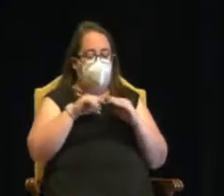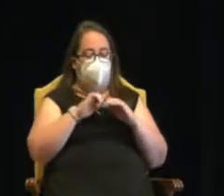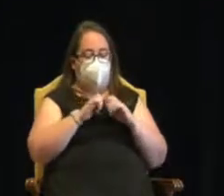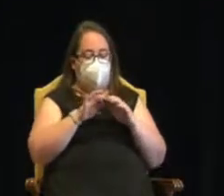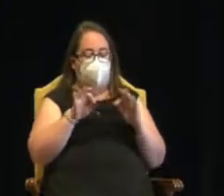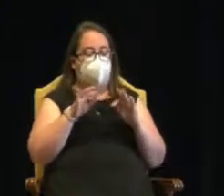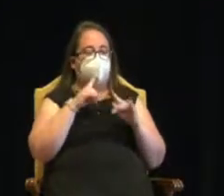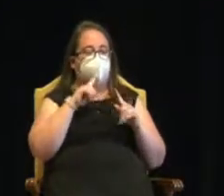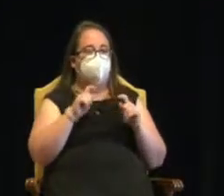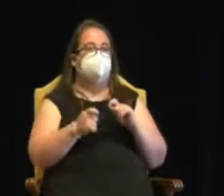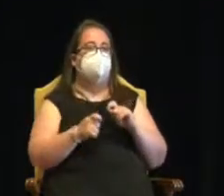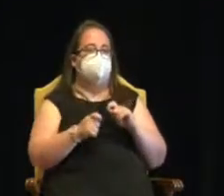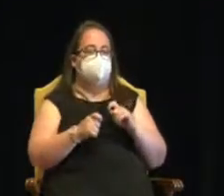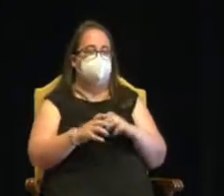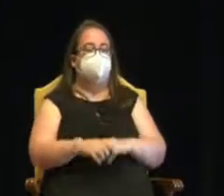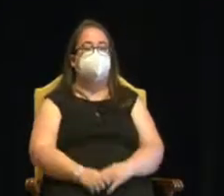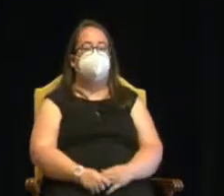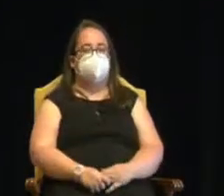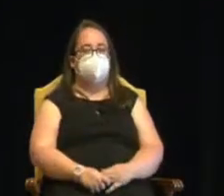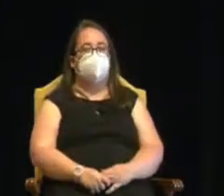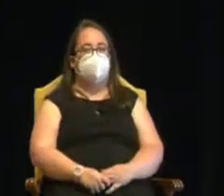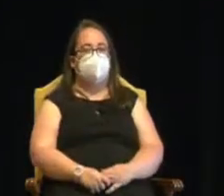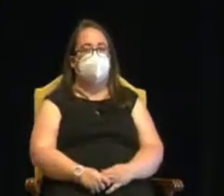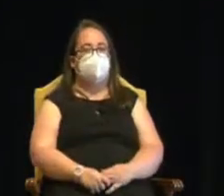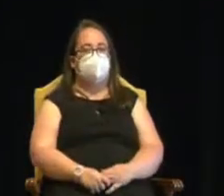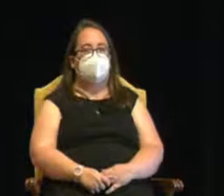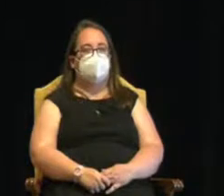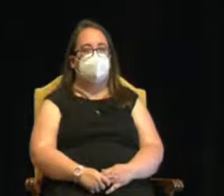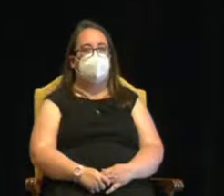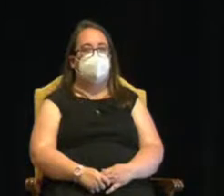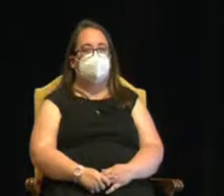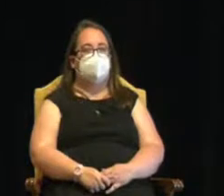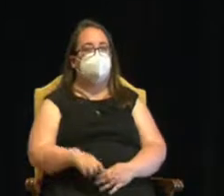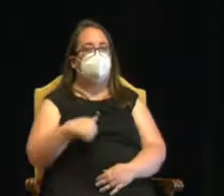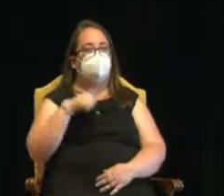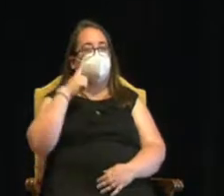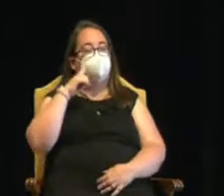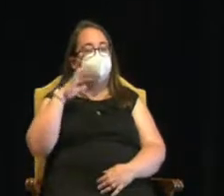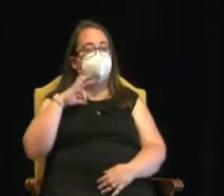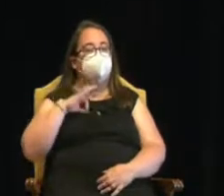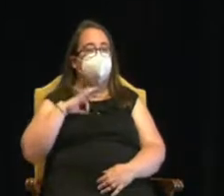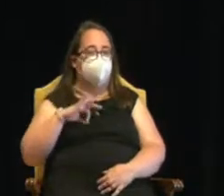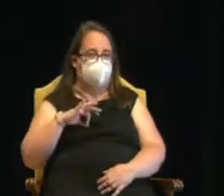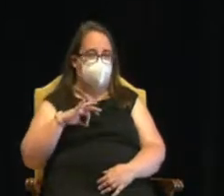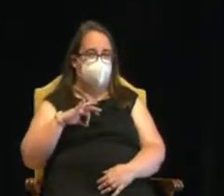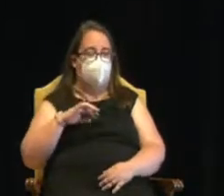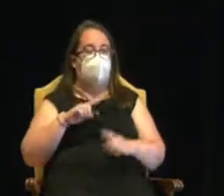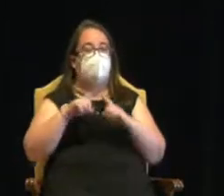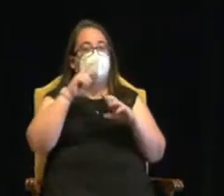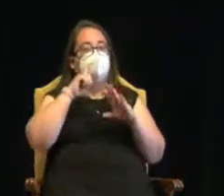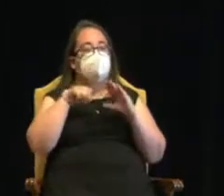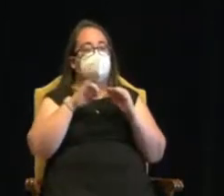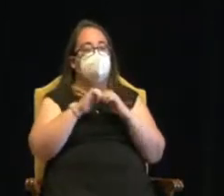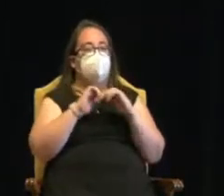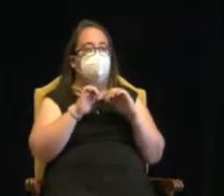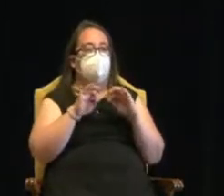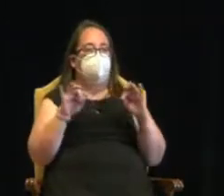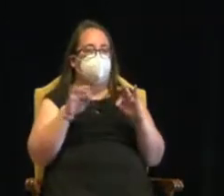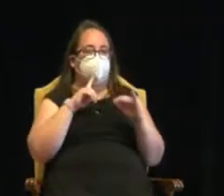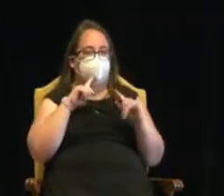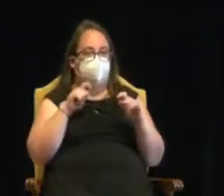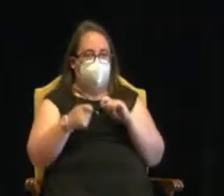is changing. I think it's actually kind of a cool privilege to think about how our language is